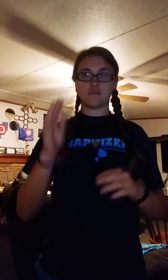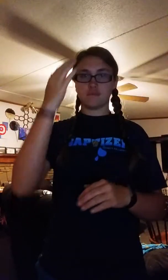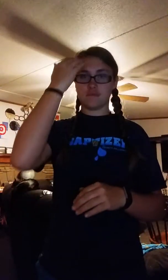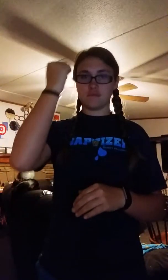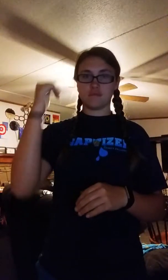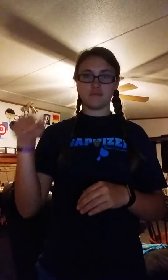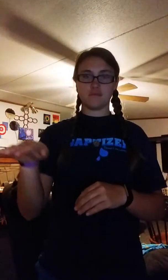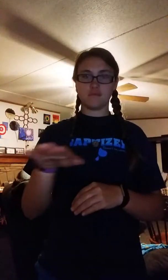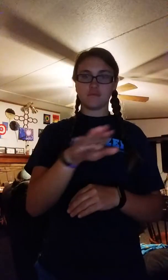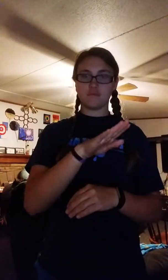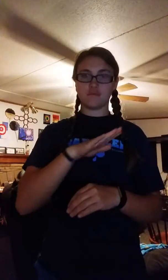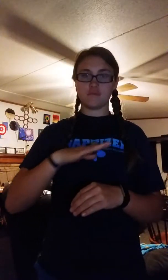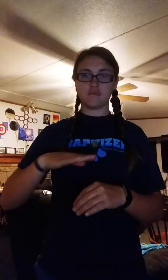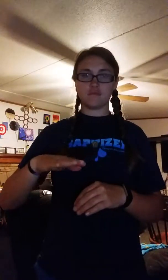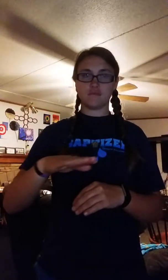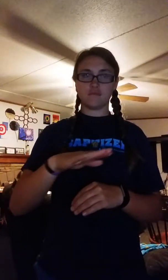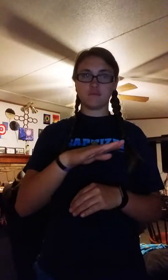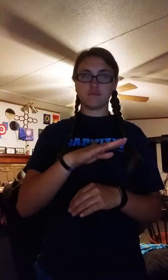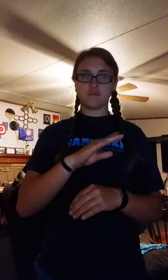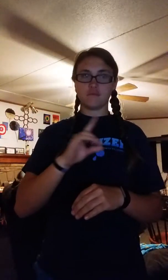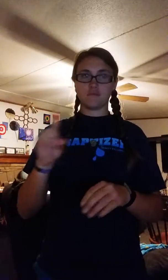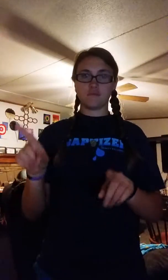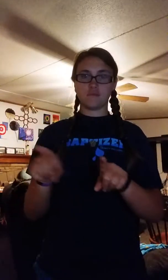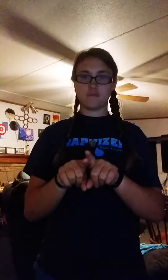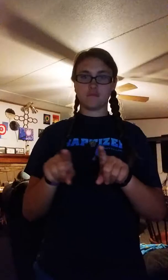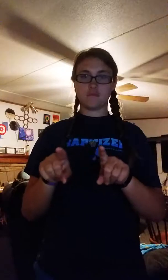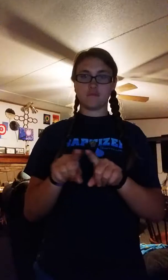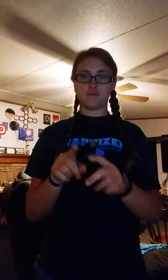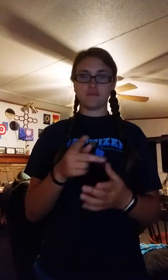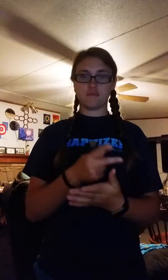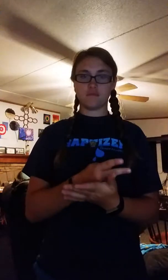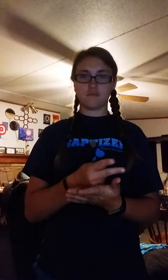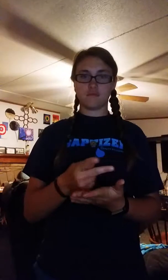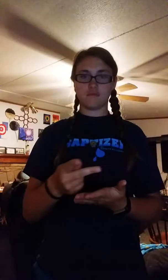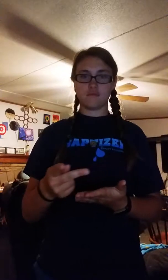unknown Where feet may fail